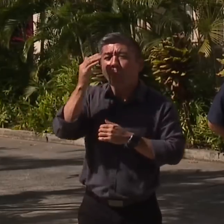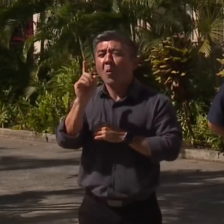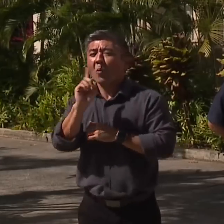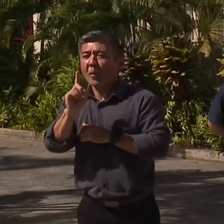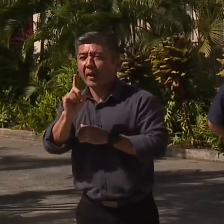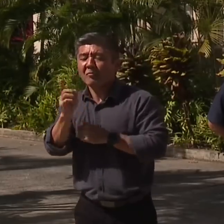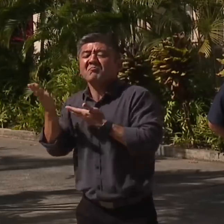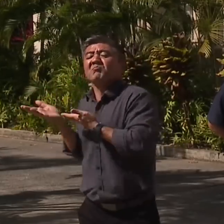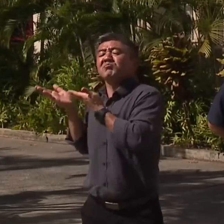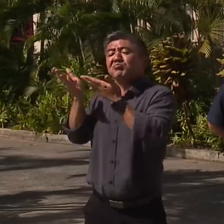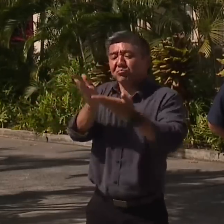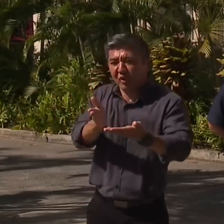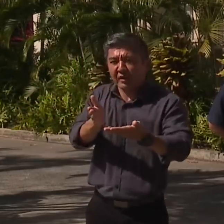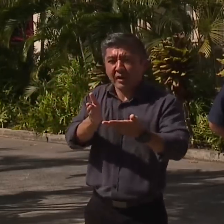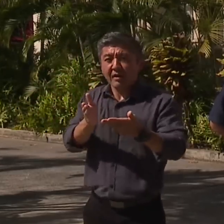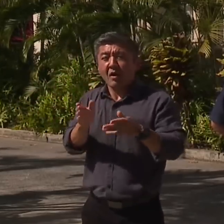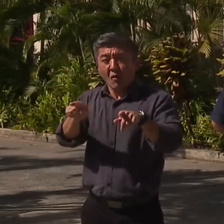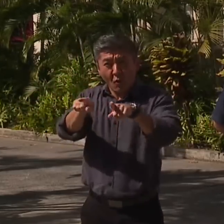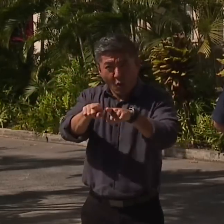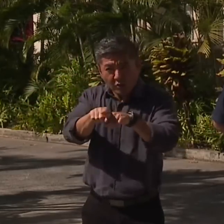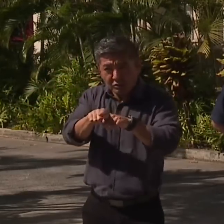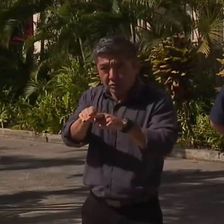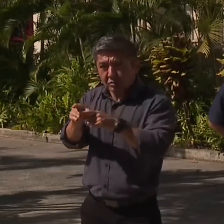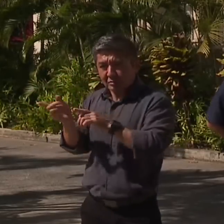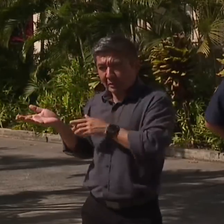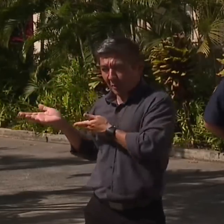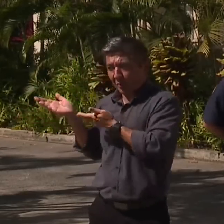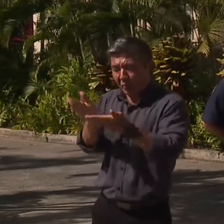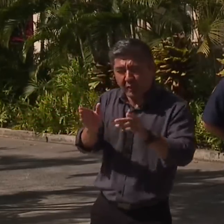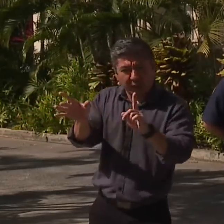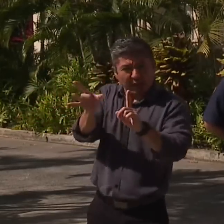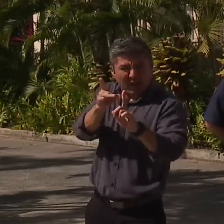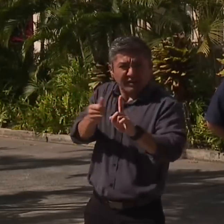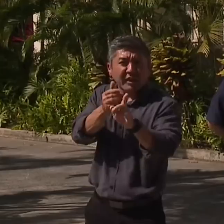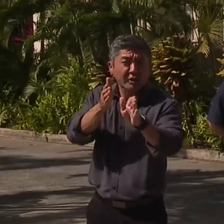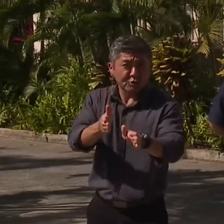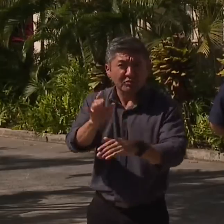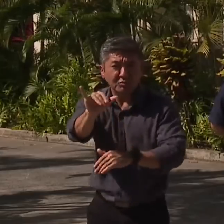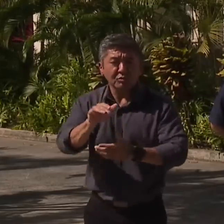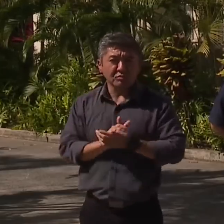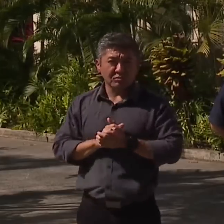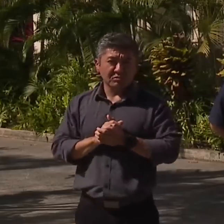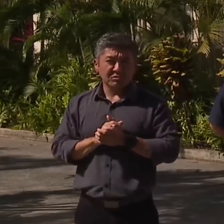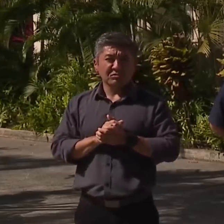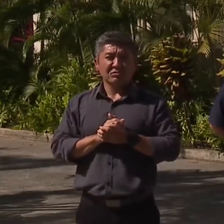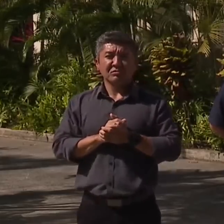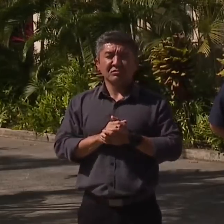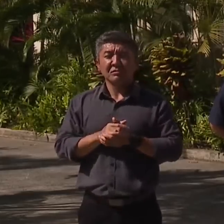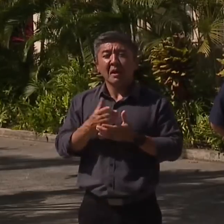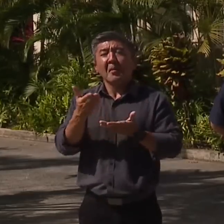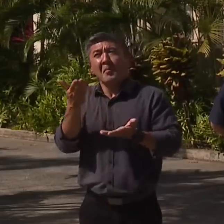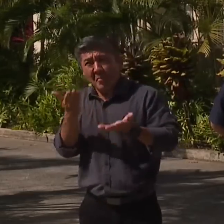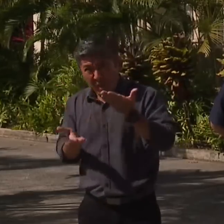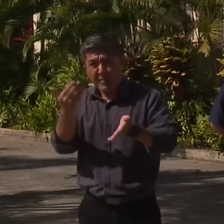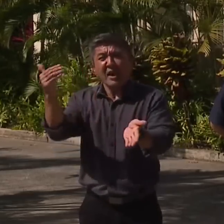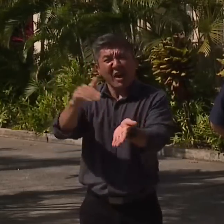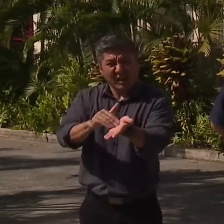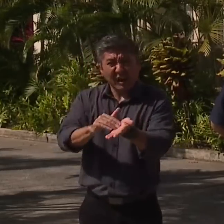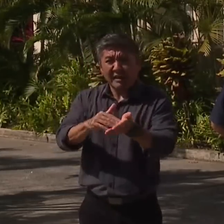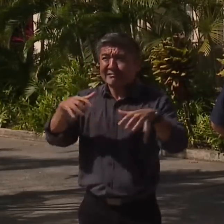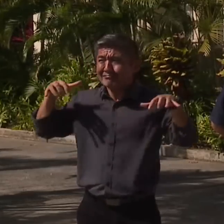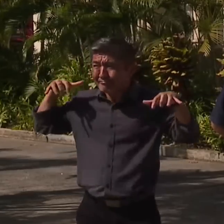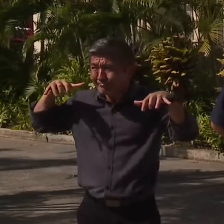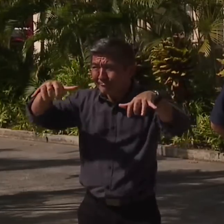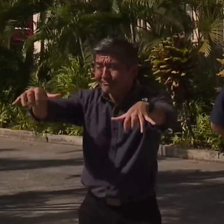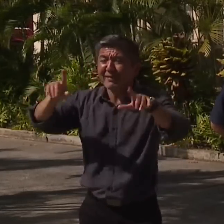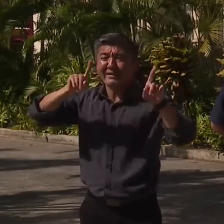on contact tracing and then isolating those. But there will maybe be certain times when we'll be testing large numbers of people through